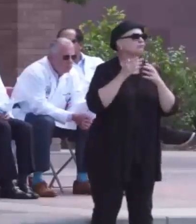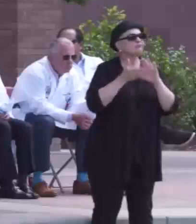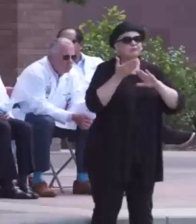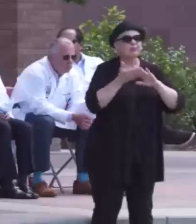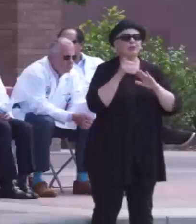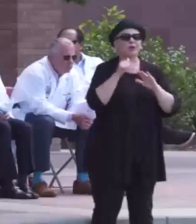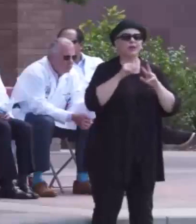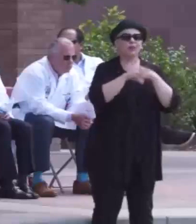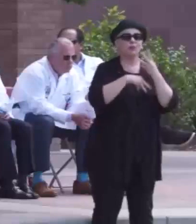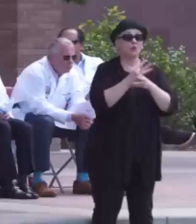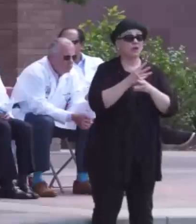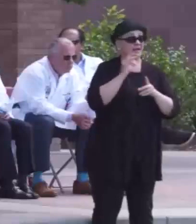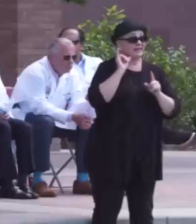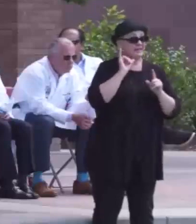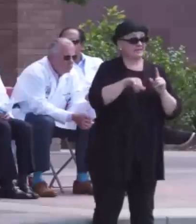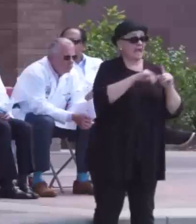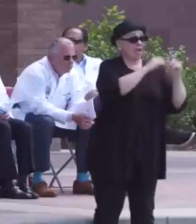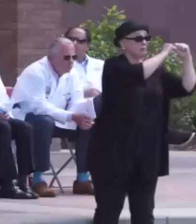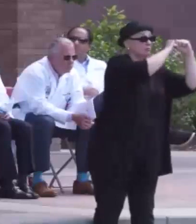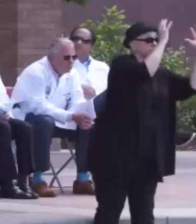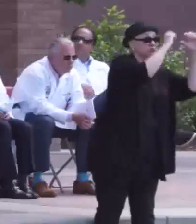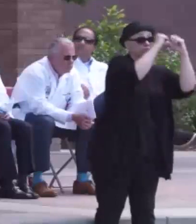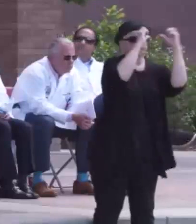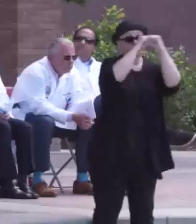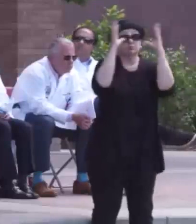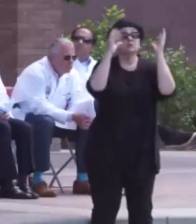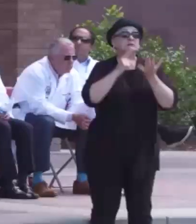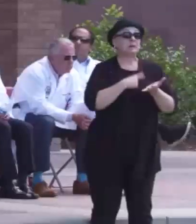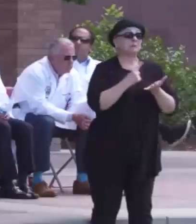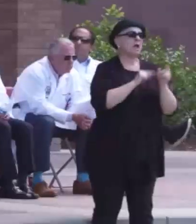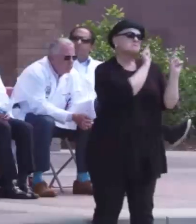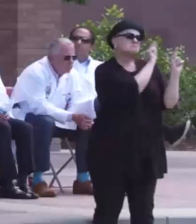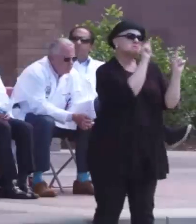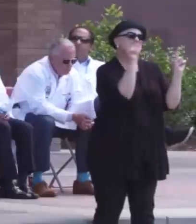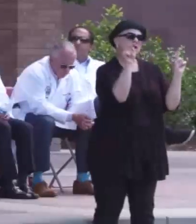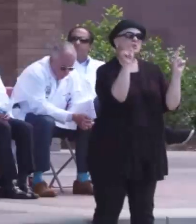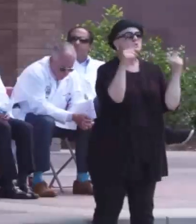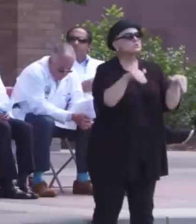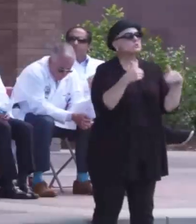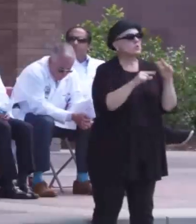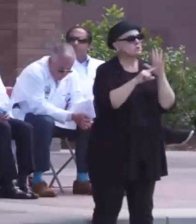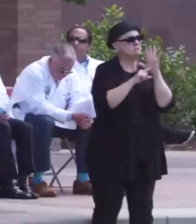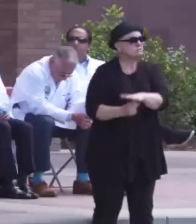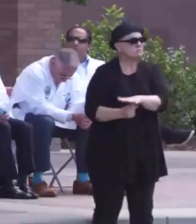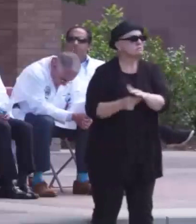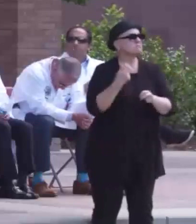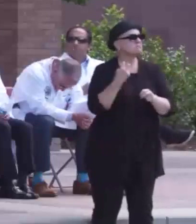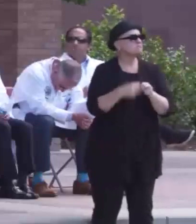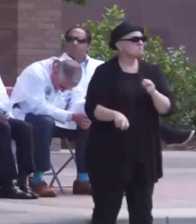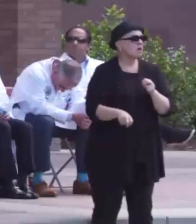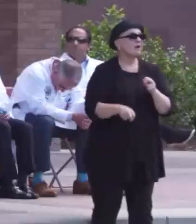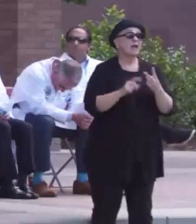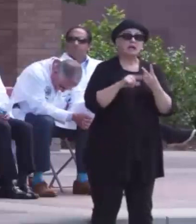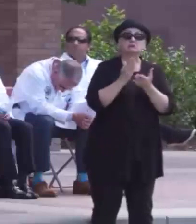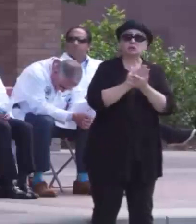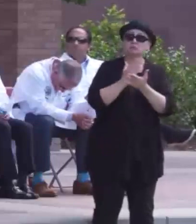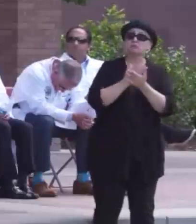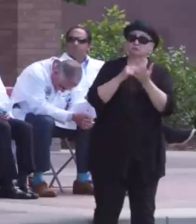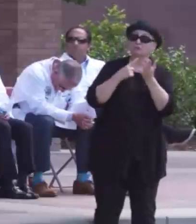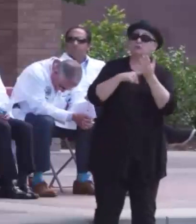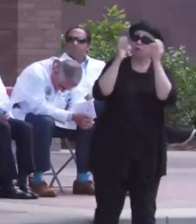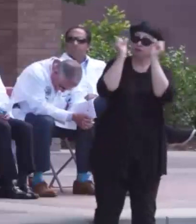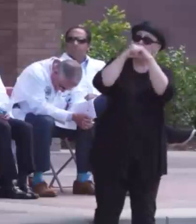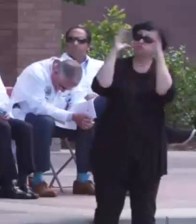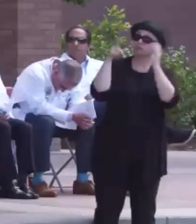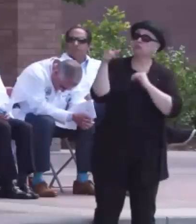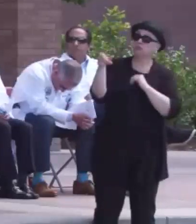helpful, but they're all beliefs about how the world works or ought to work. So medical professionalism is